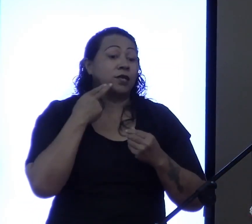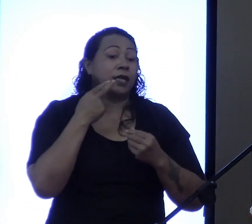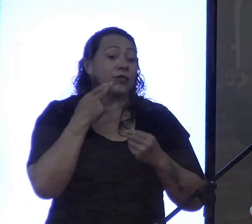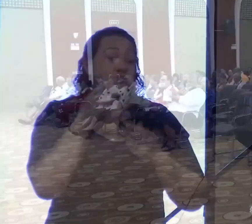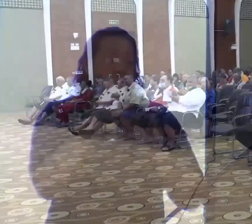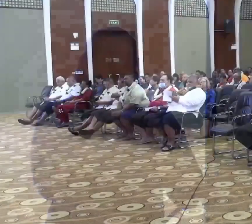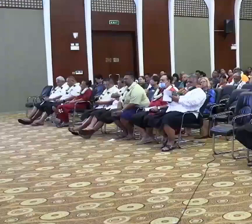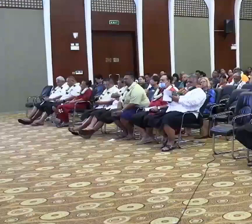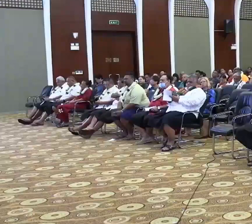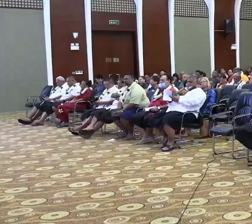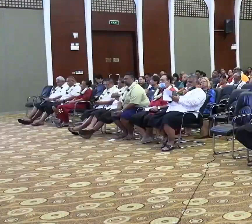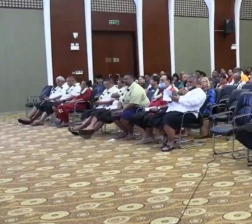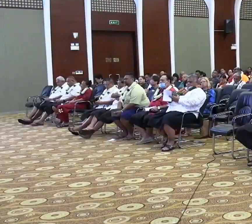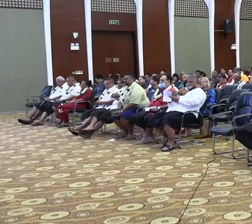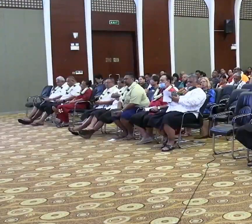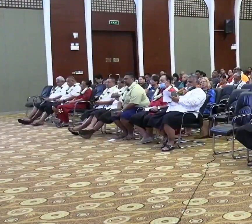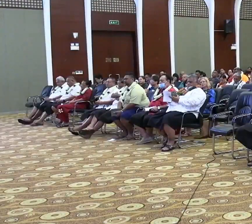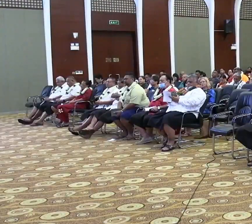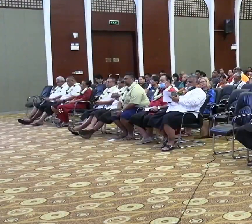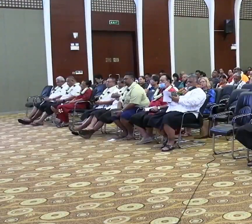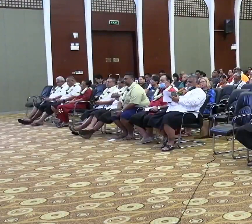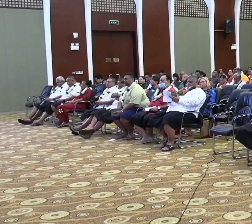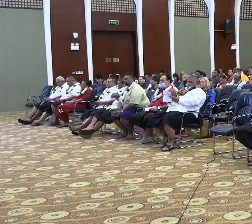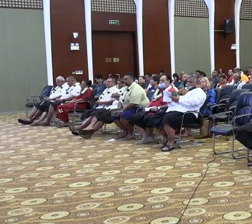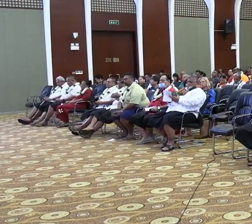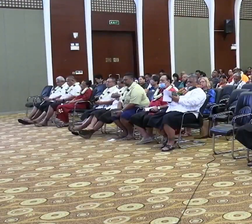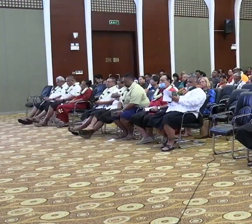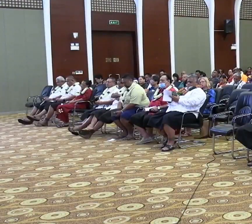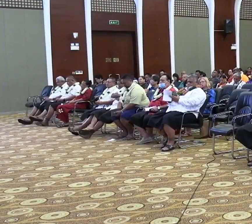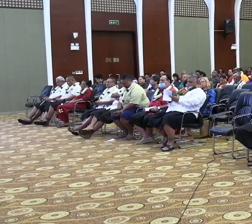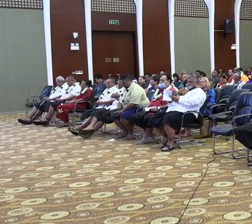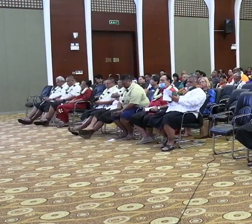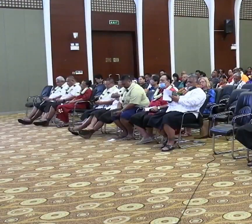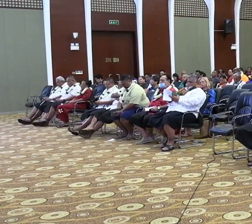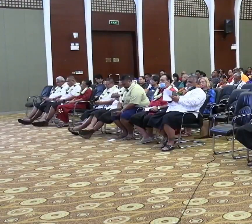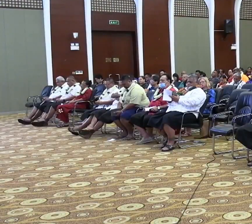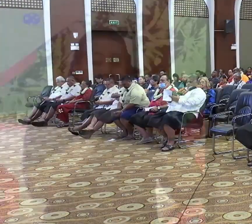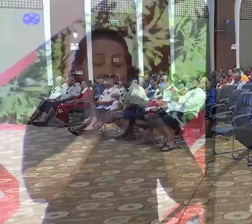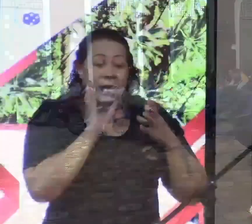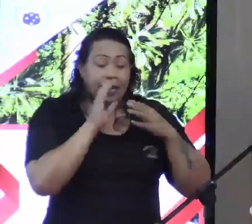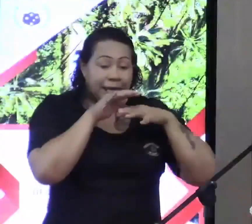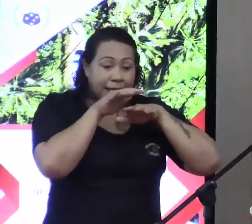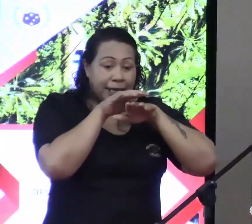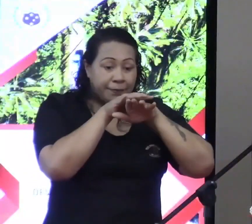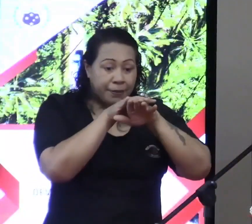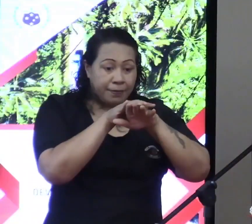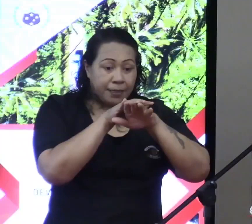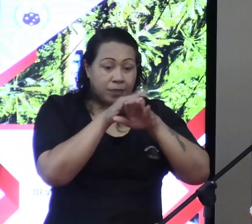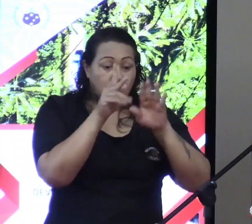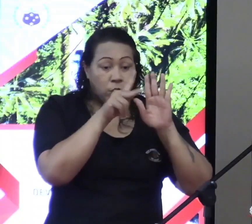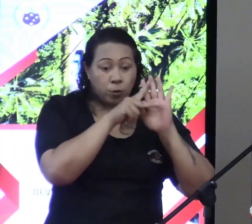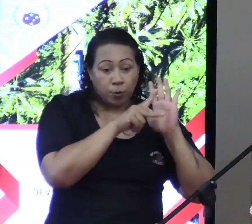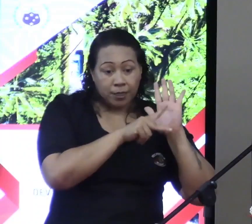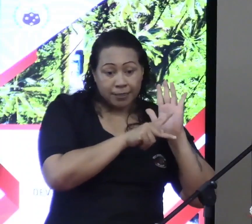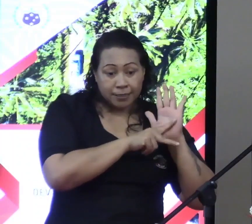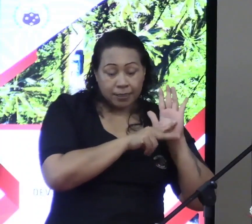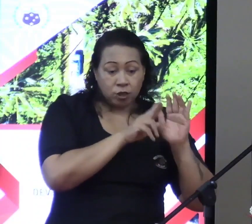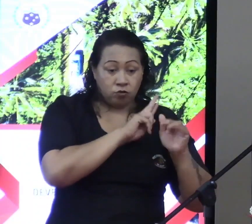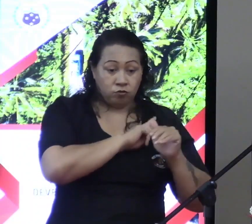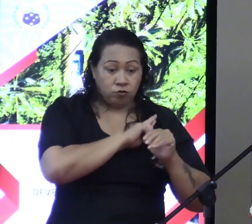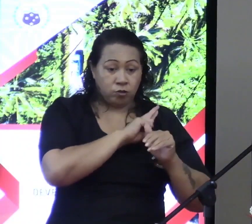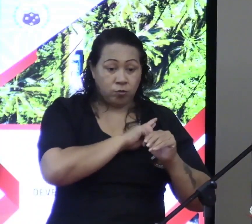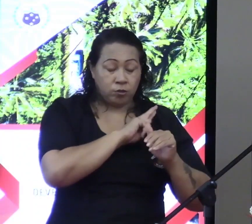resources. Secondly, implement policies that are responsive to local needs